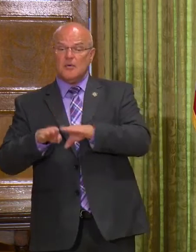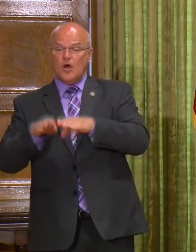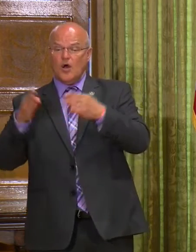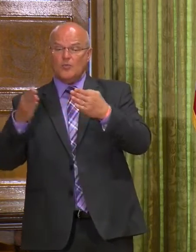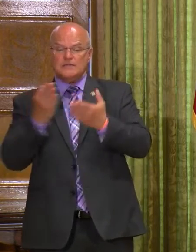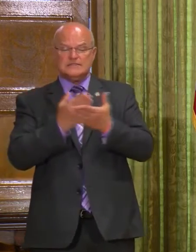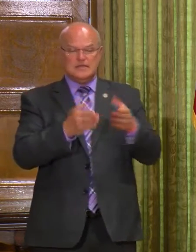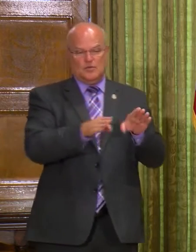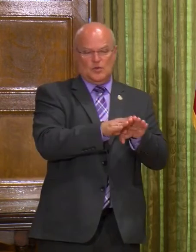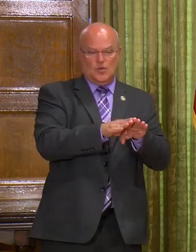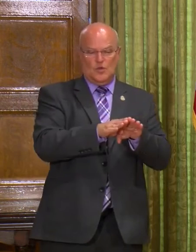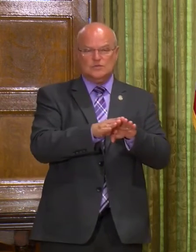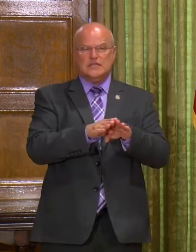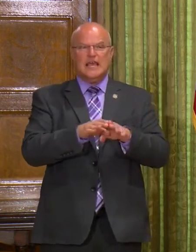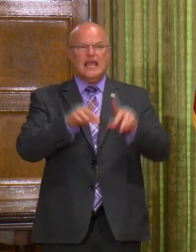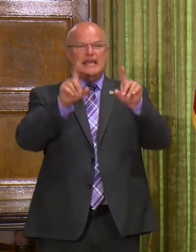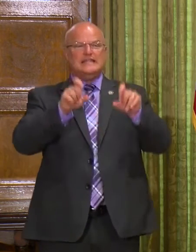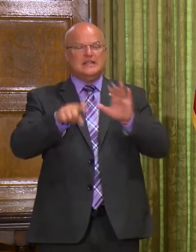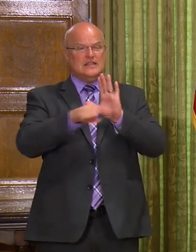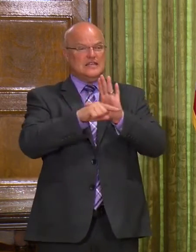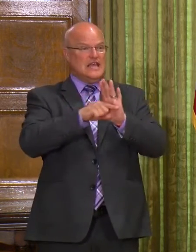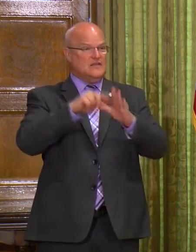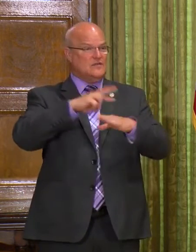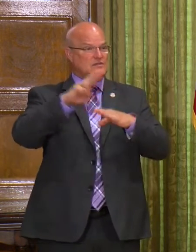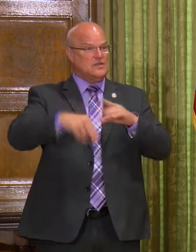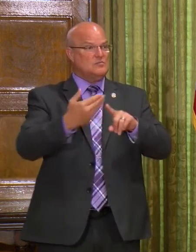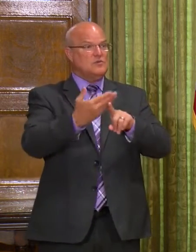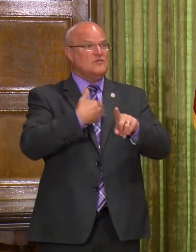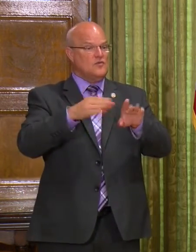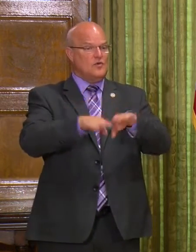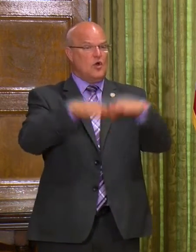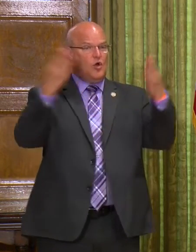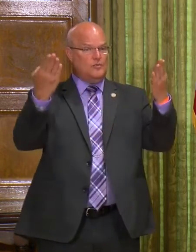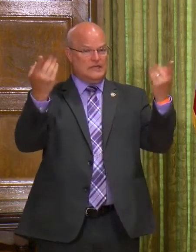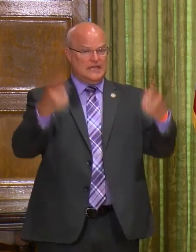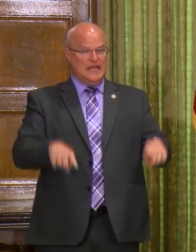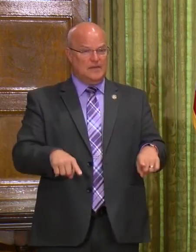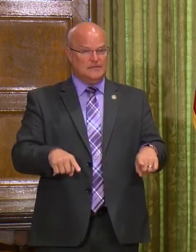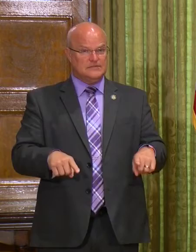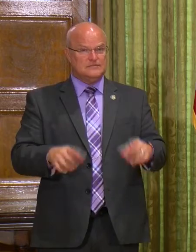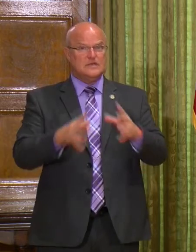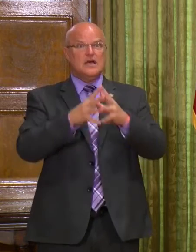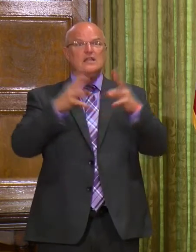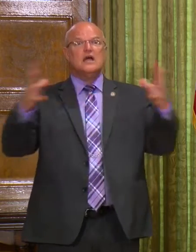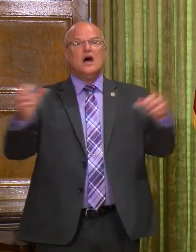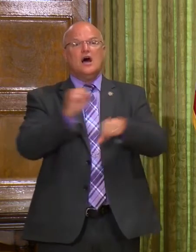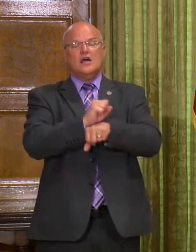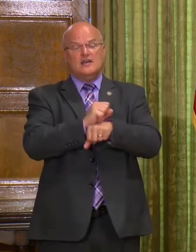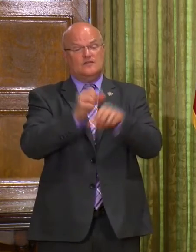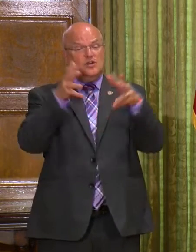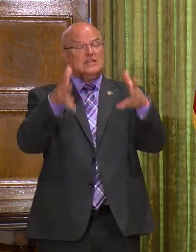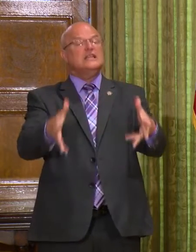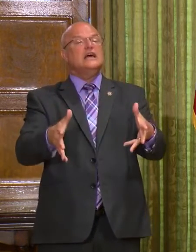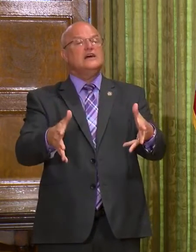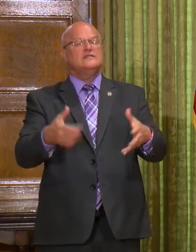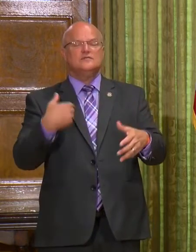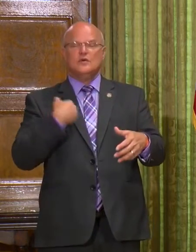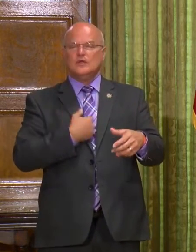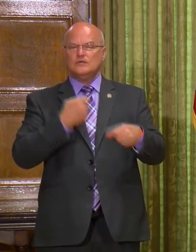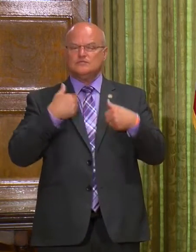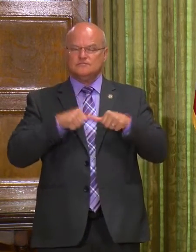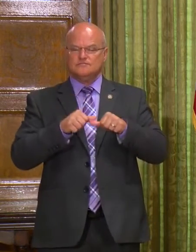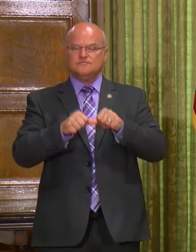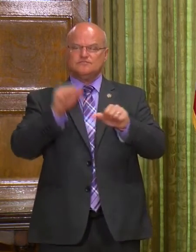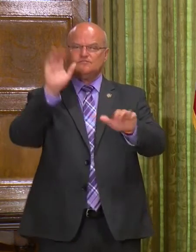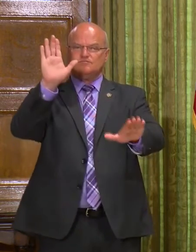and testing with negative results will have to happen before reopening occurs. There's a lot of work left to be done here, but we remain dedicated